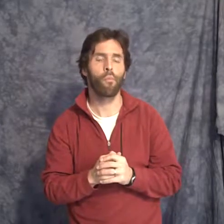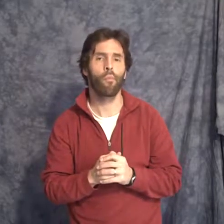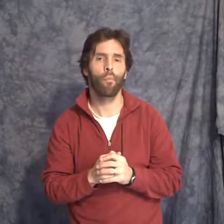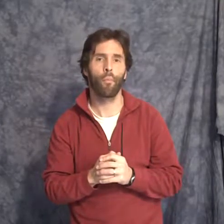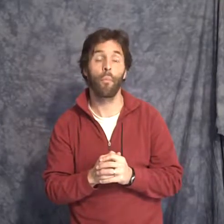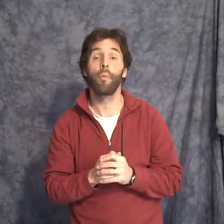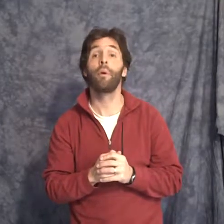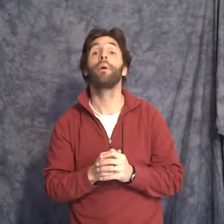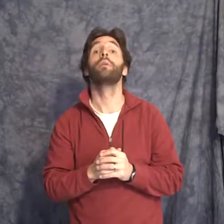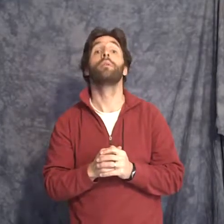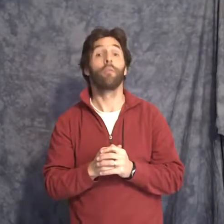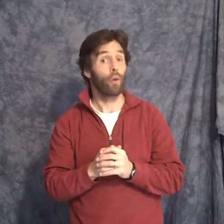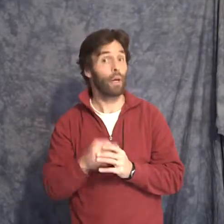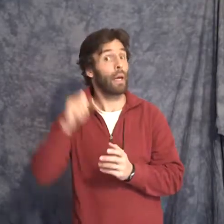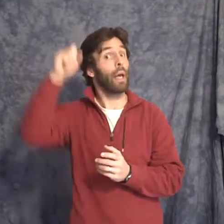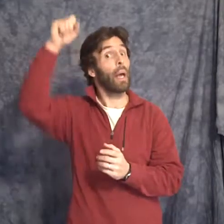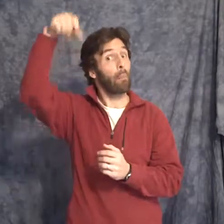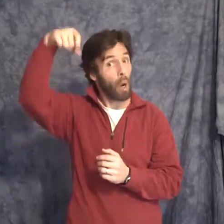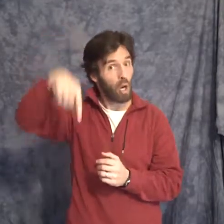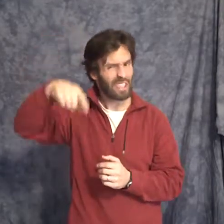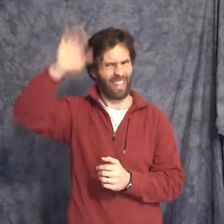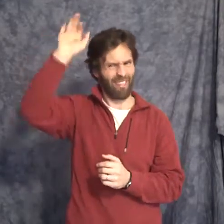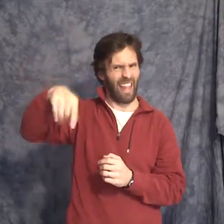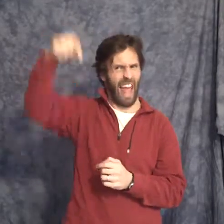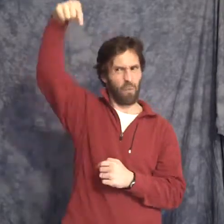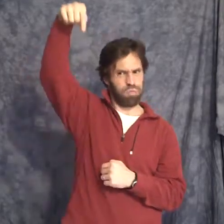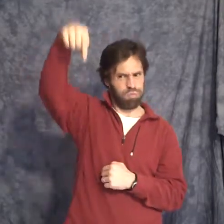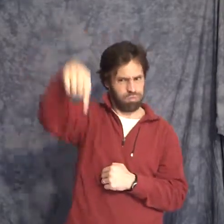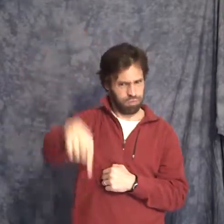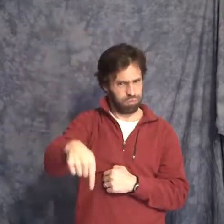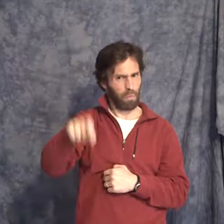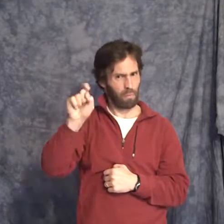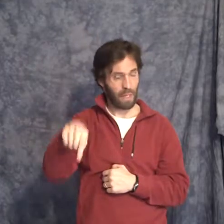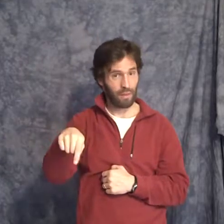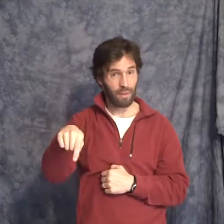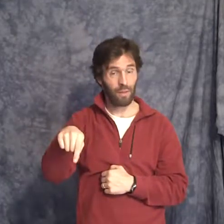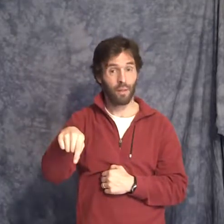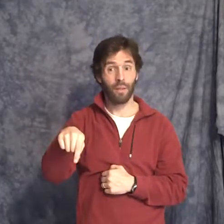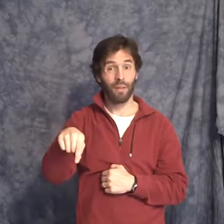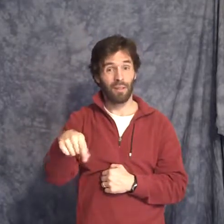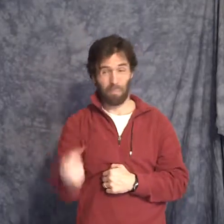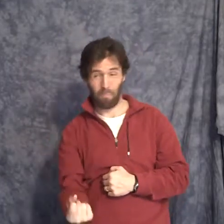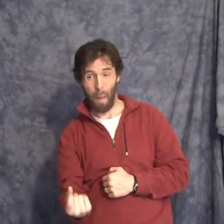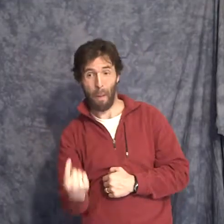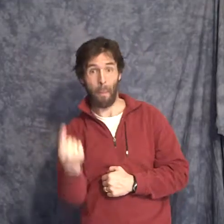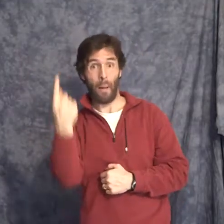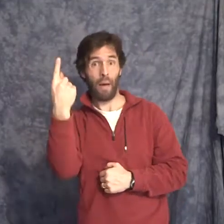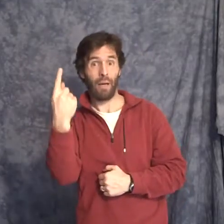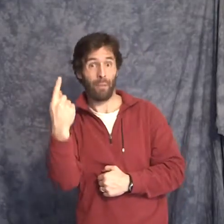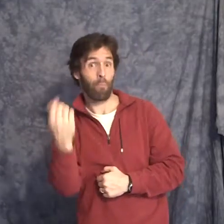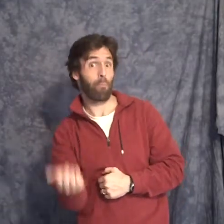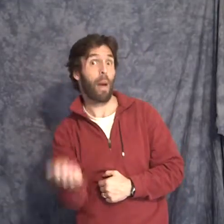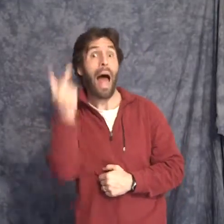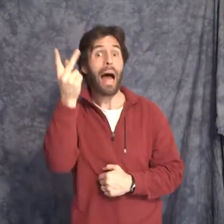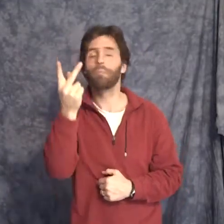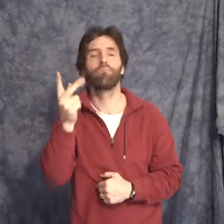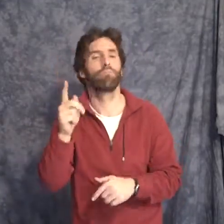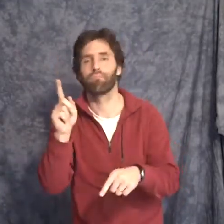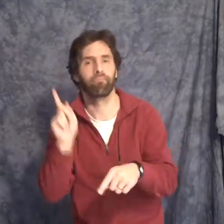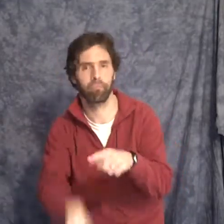That's the direction that an impulse flows. It cannot go backwards. Our whole nervous system would be messed up if we